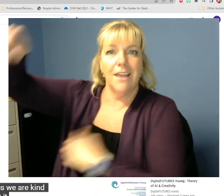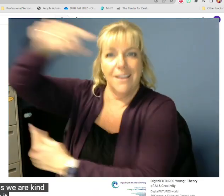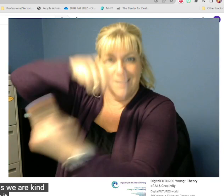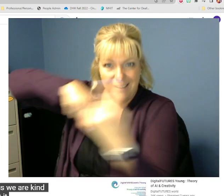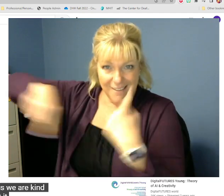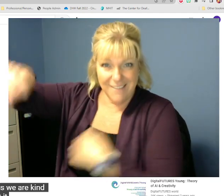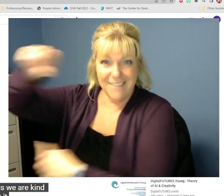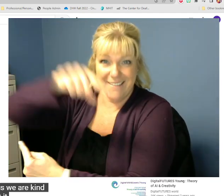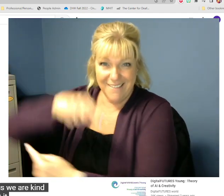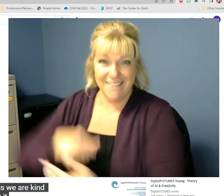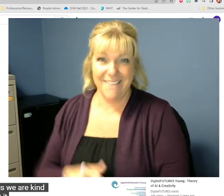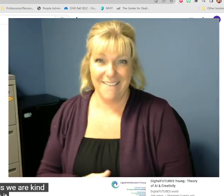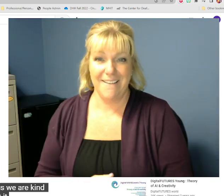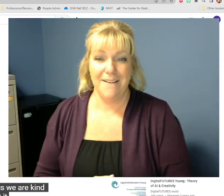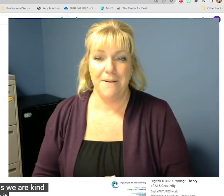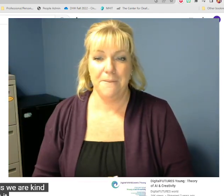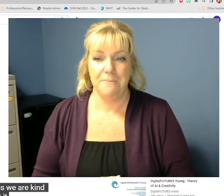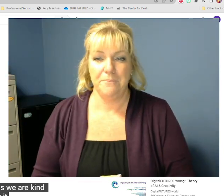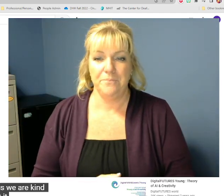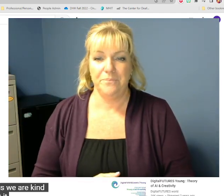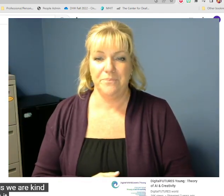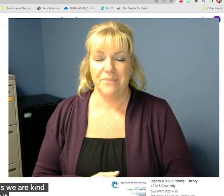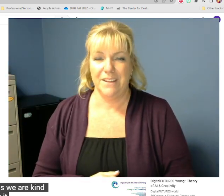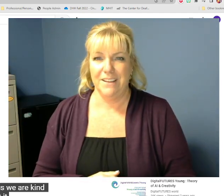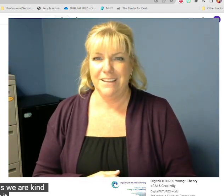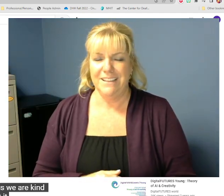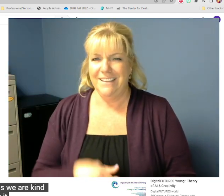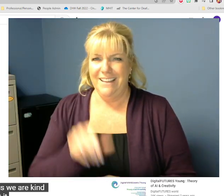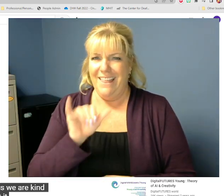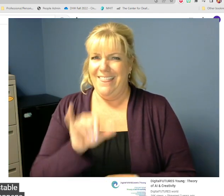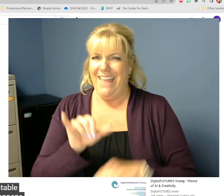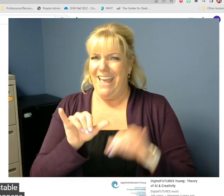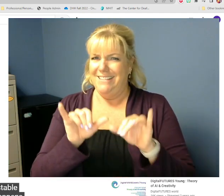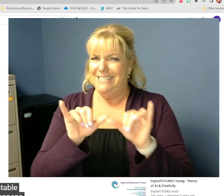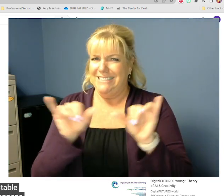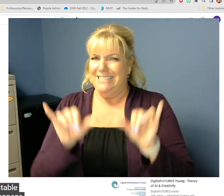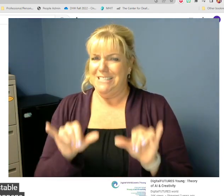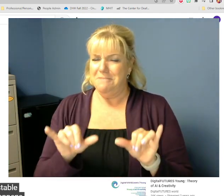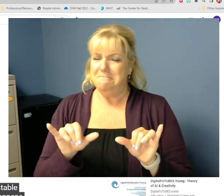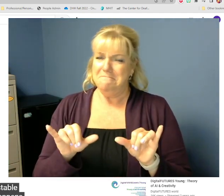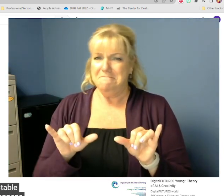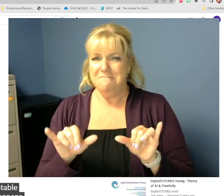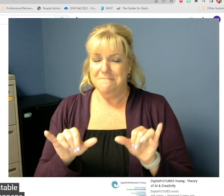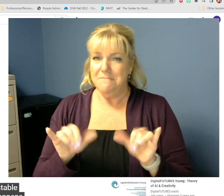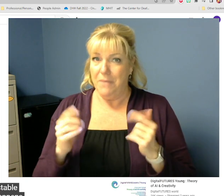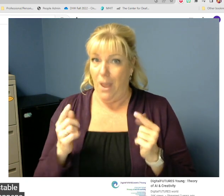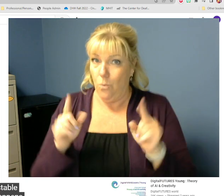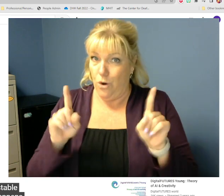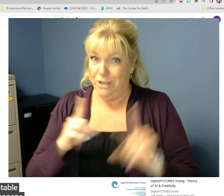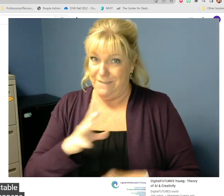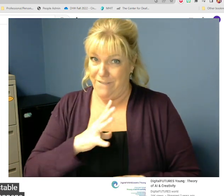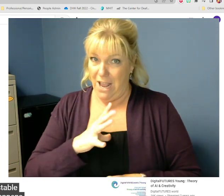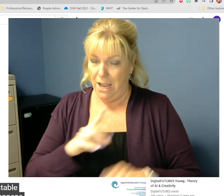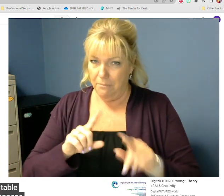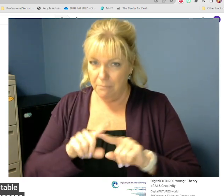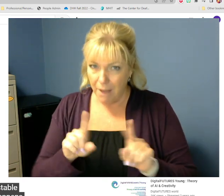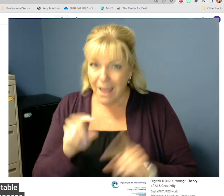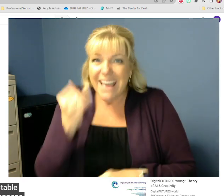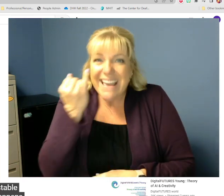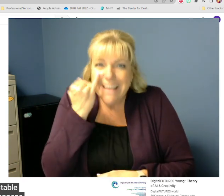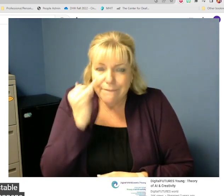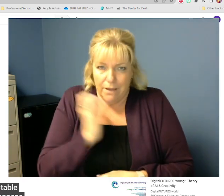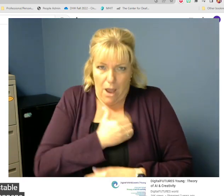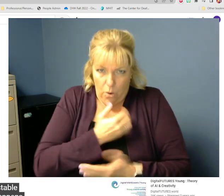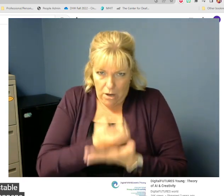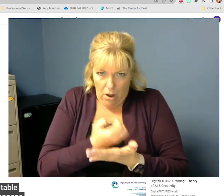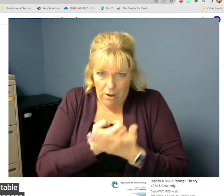us. We're kind of robbing Peter to pay Paul, but it works as long as our economy is